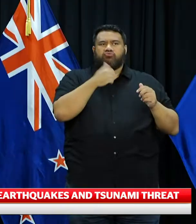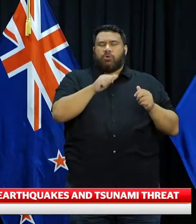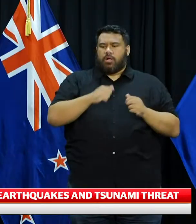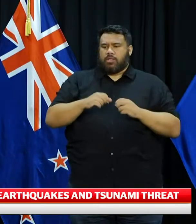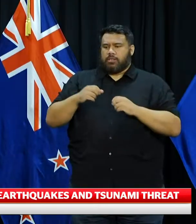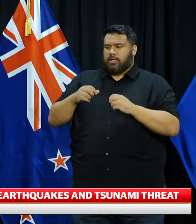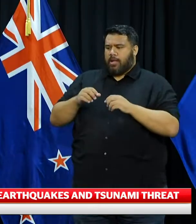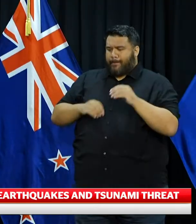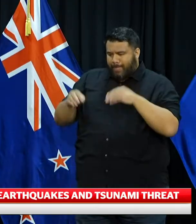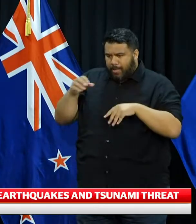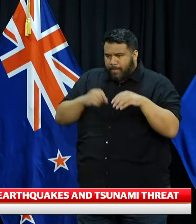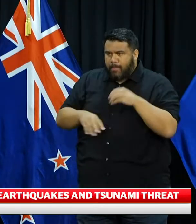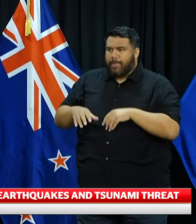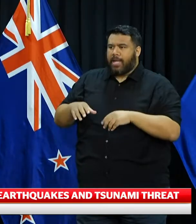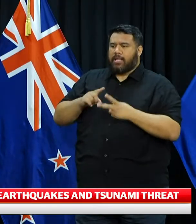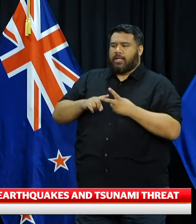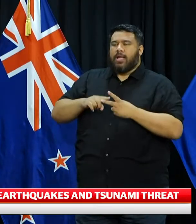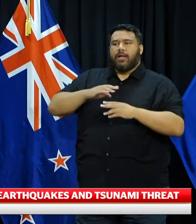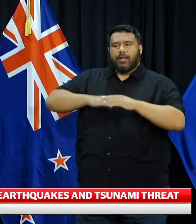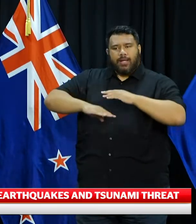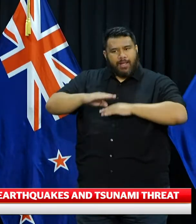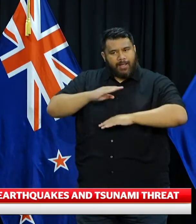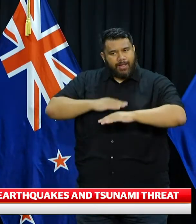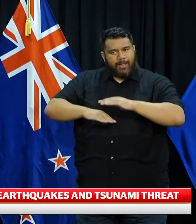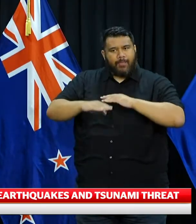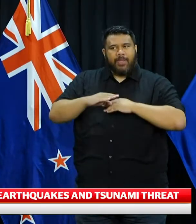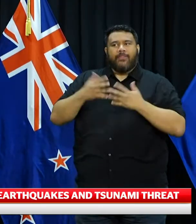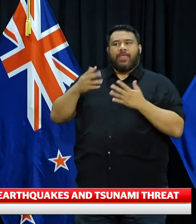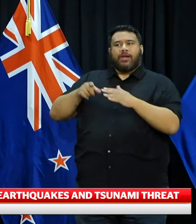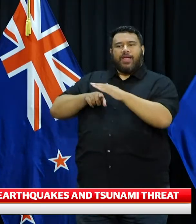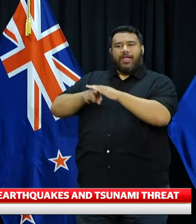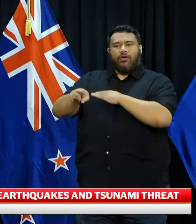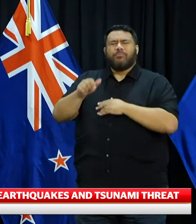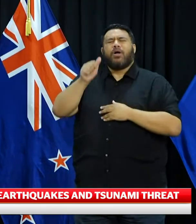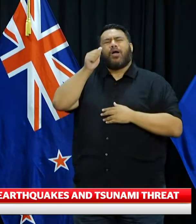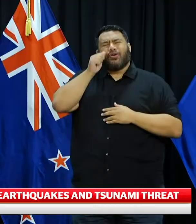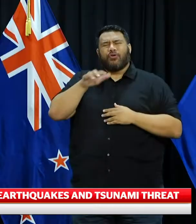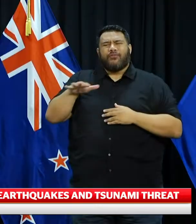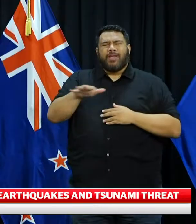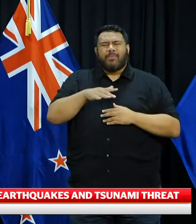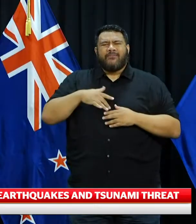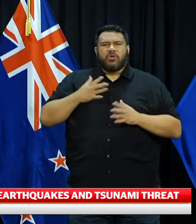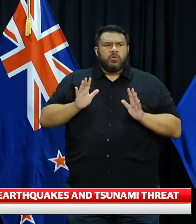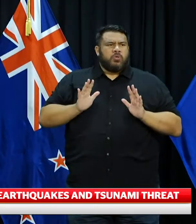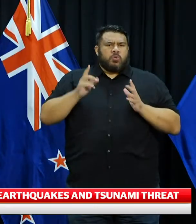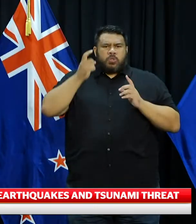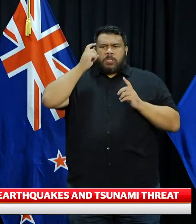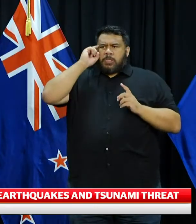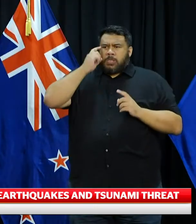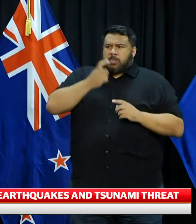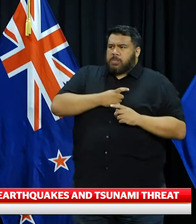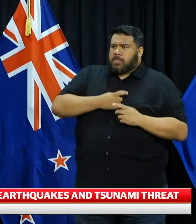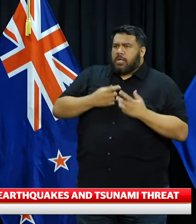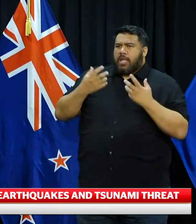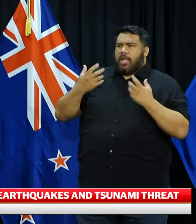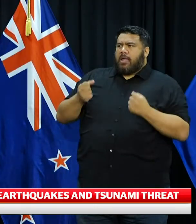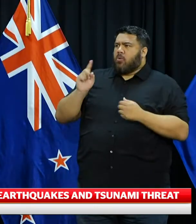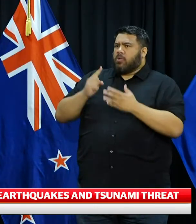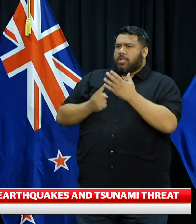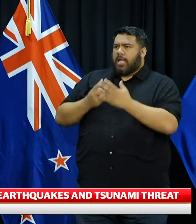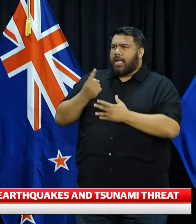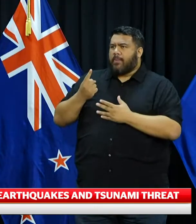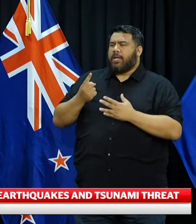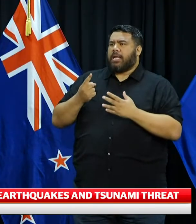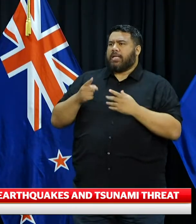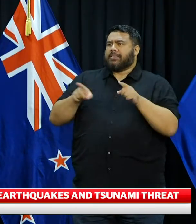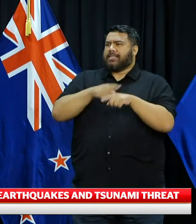large staying calm. I want to acknowledge the anxiety for many families and for many people as those messages